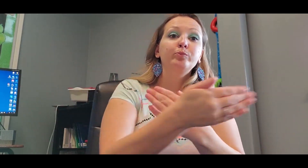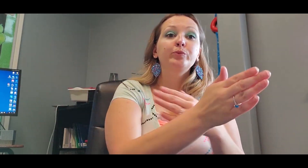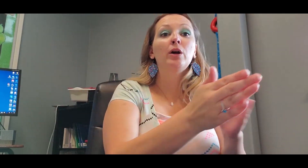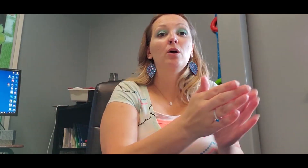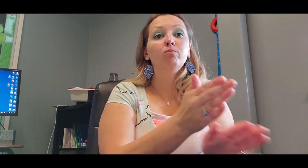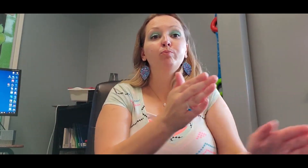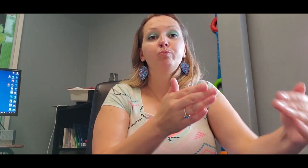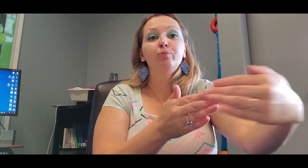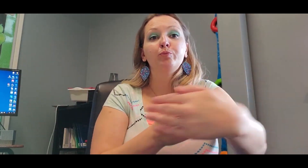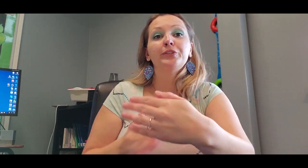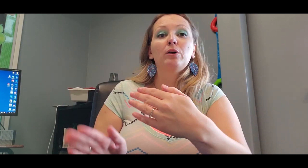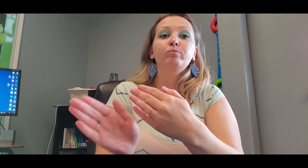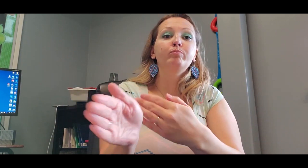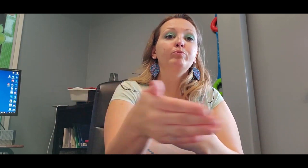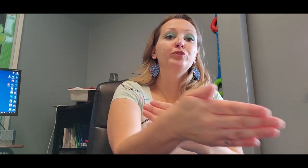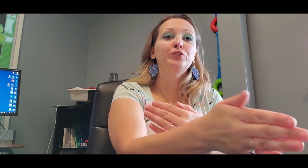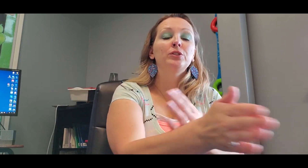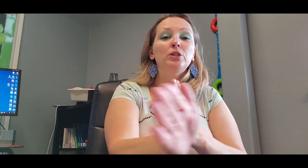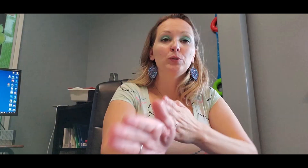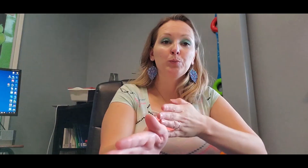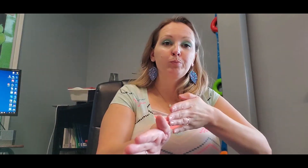They wheel back and forth to the left and to the right,